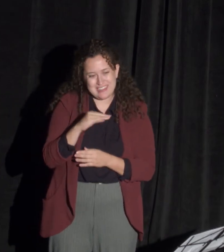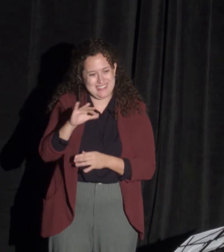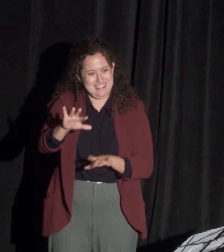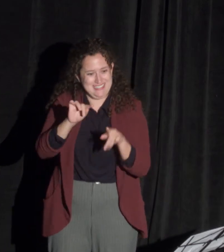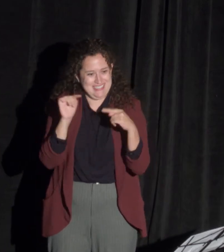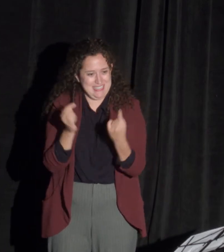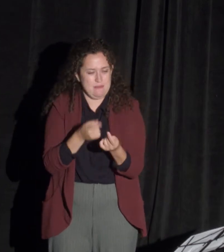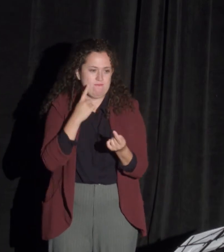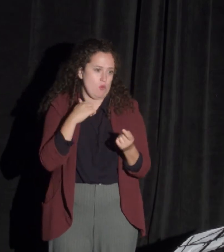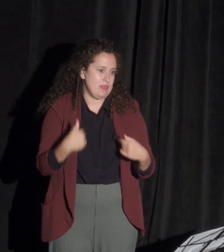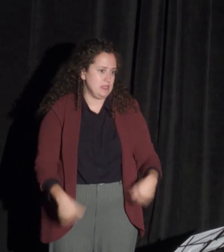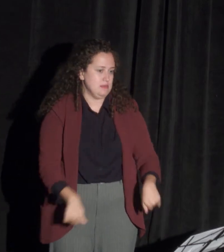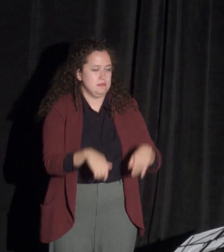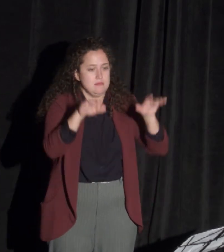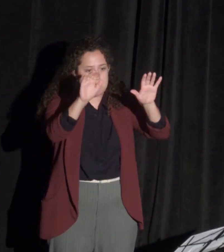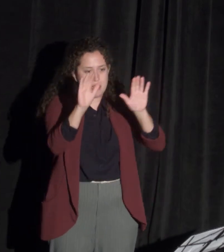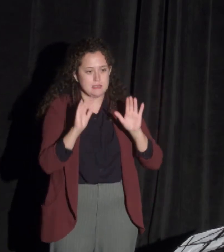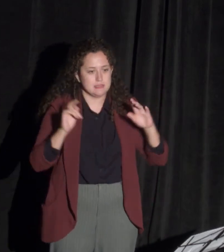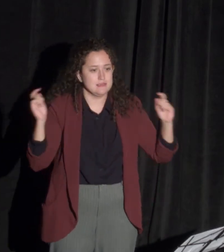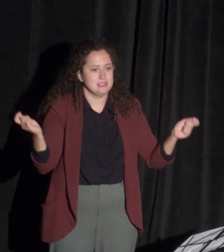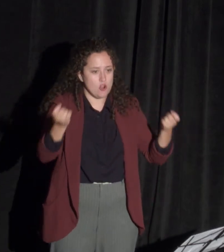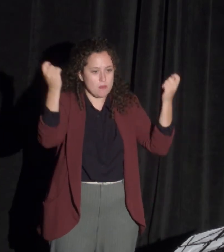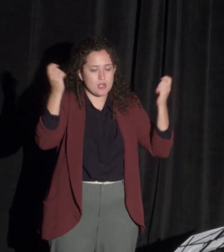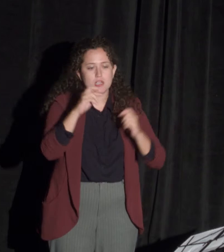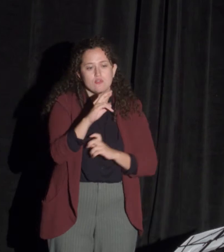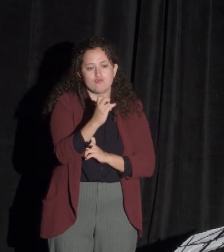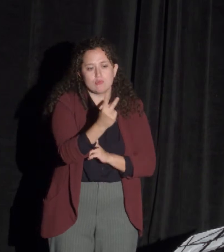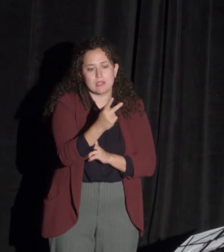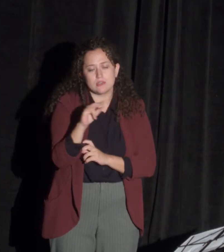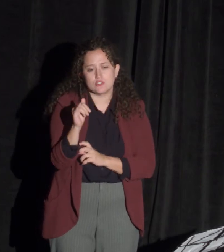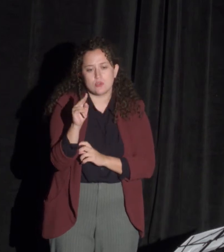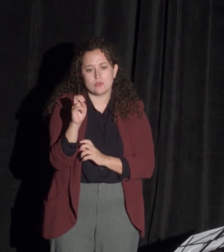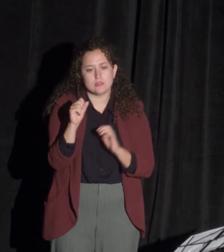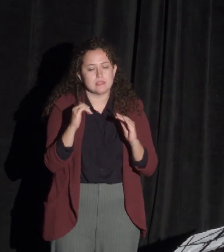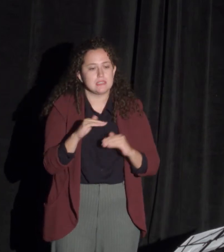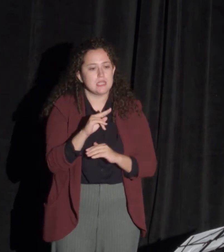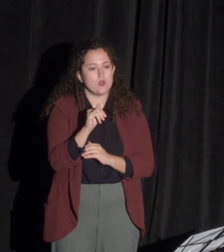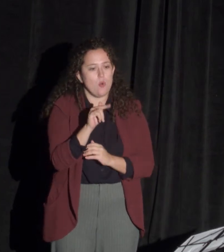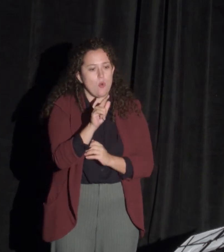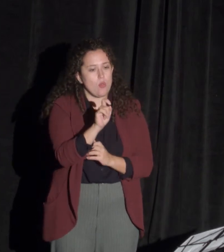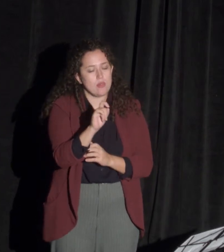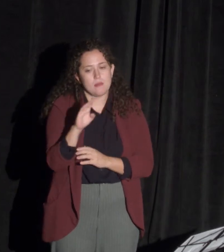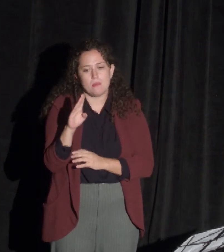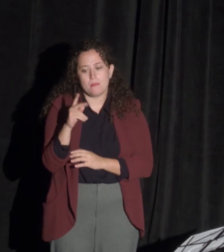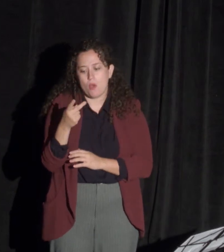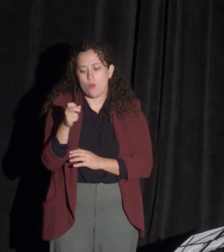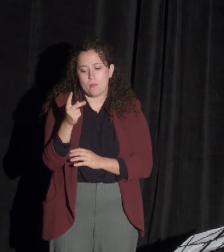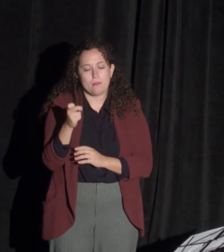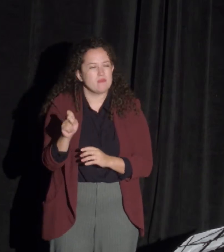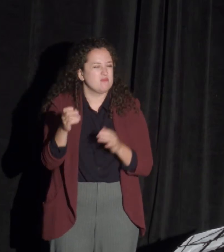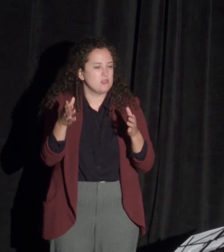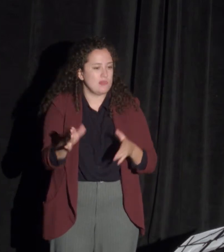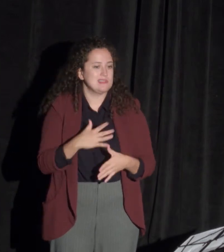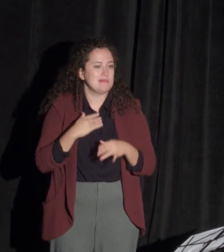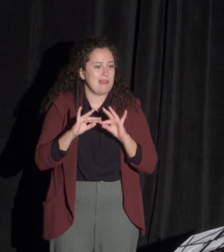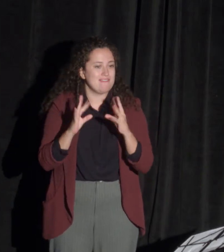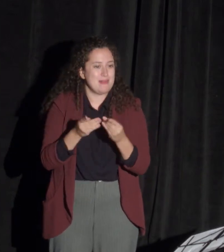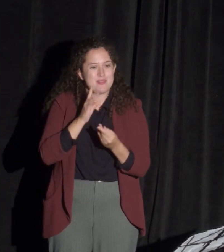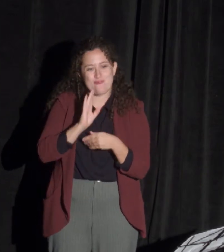ceremony, Rick Jones, Nicole Pope, and the rest of my family for all their support, the hundreds